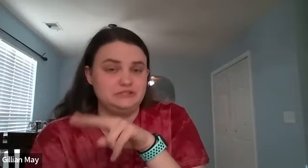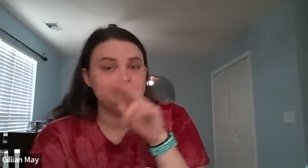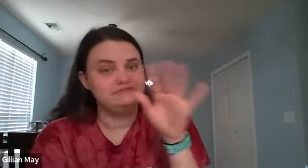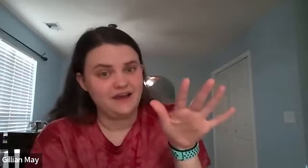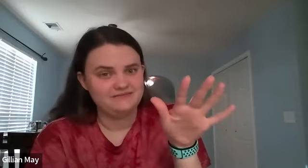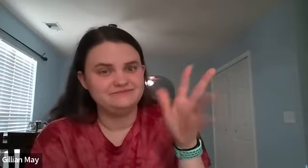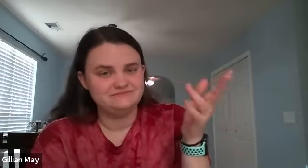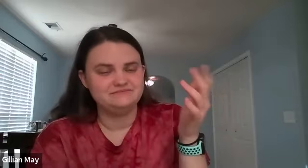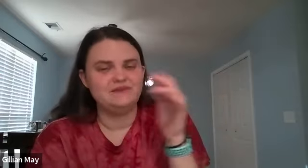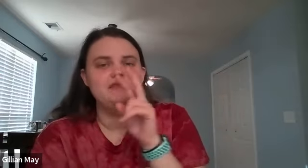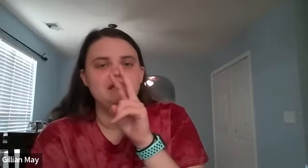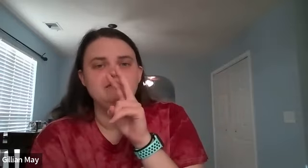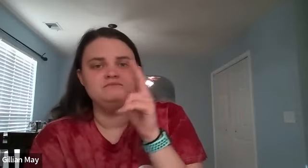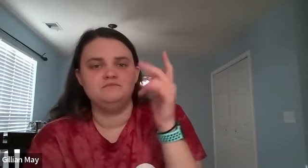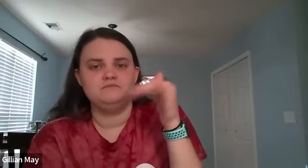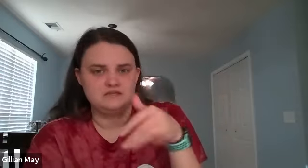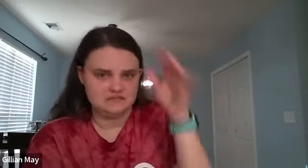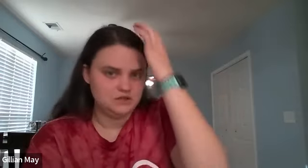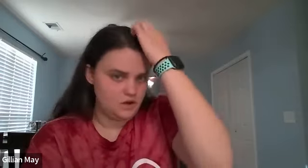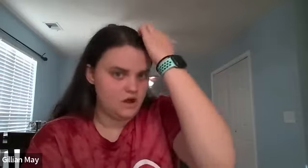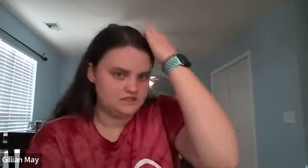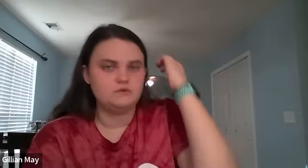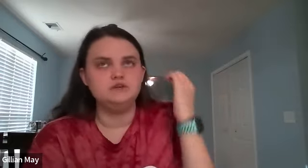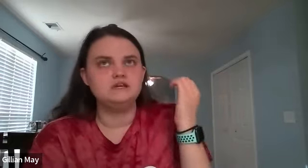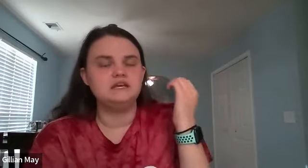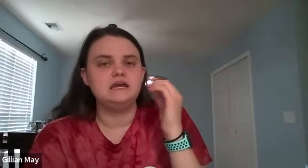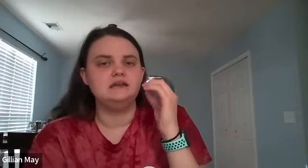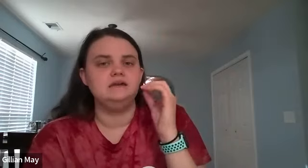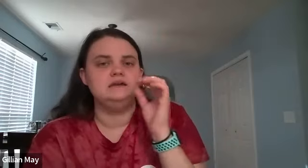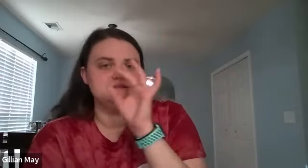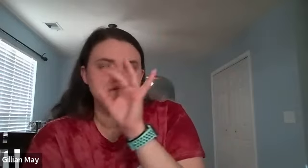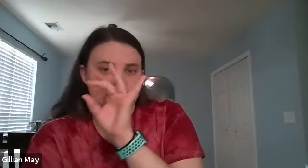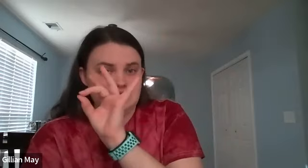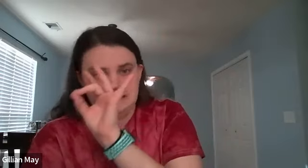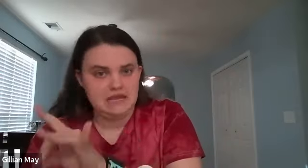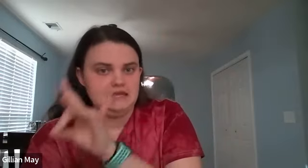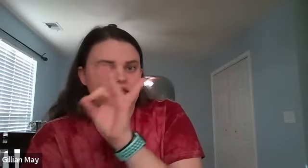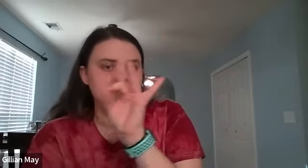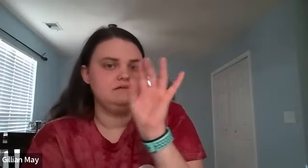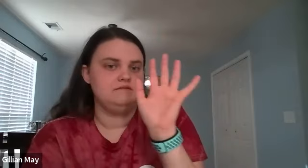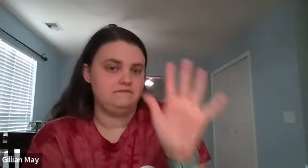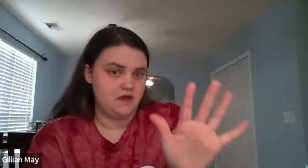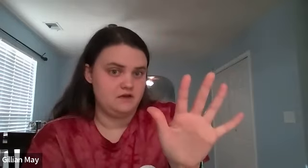2, 5. And then continuing on. So you can get like 85,